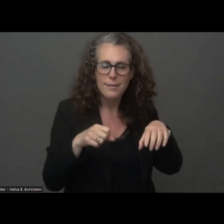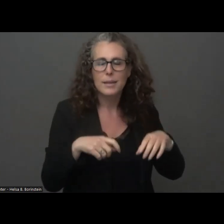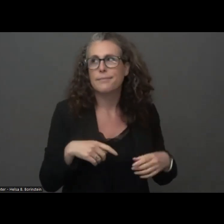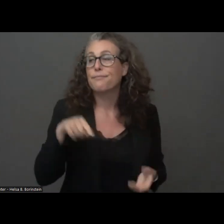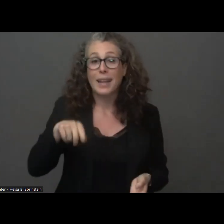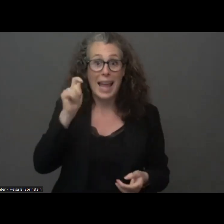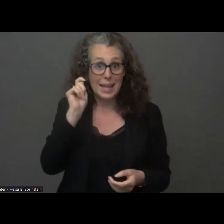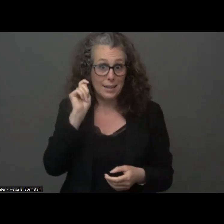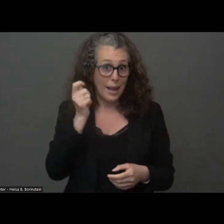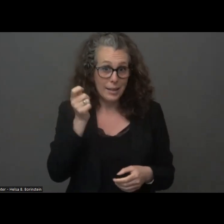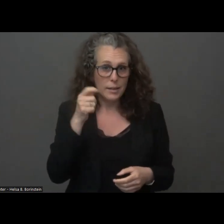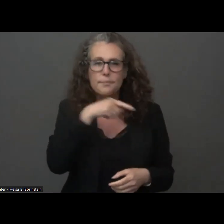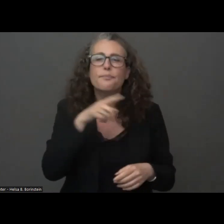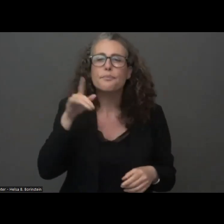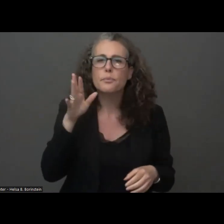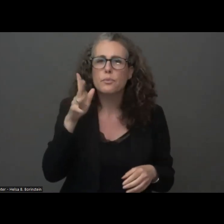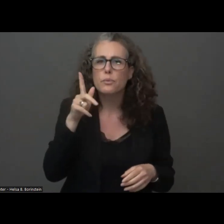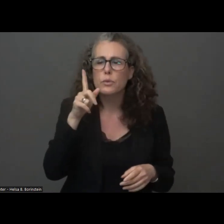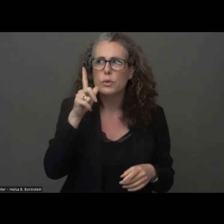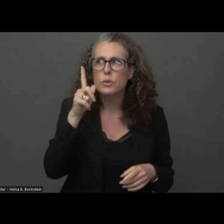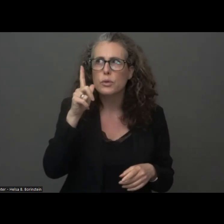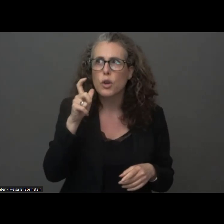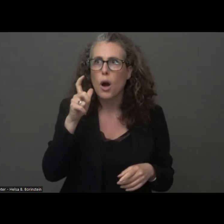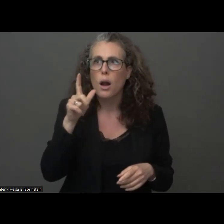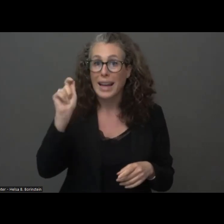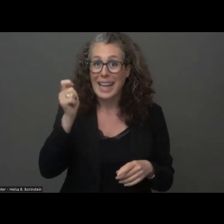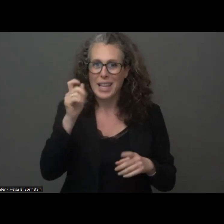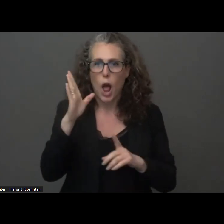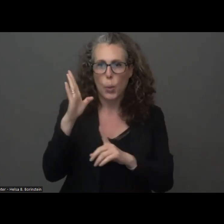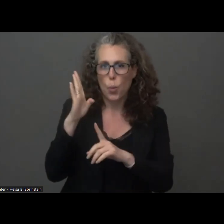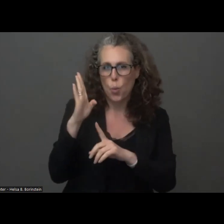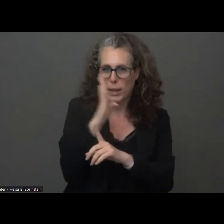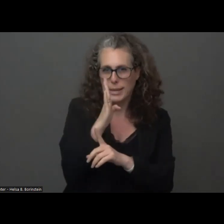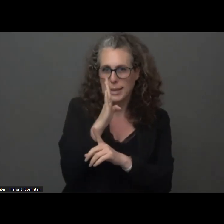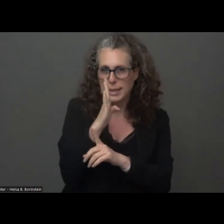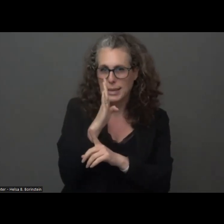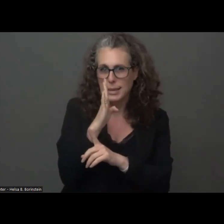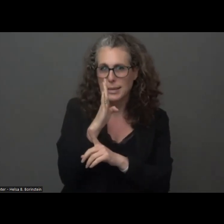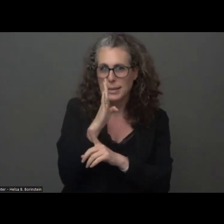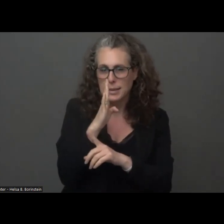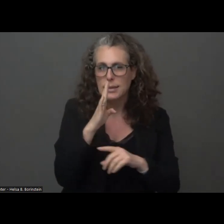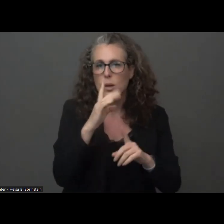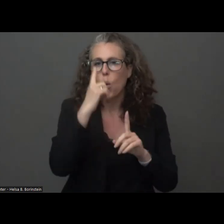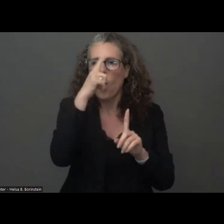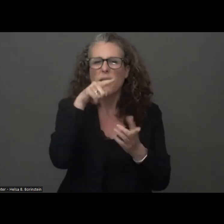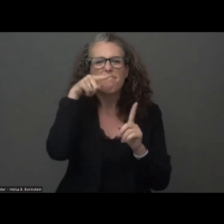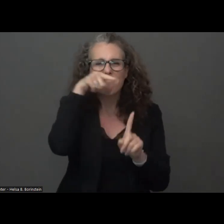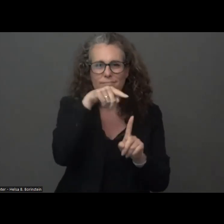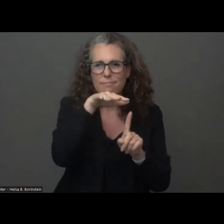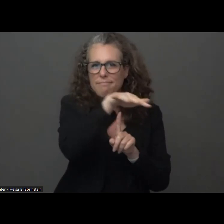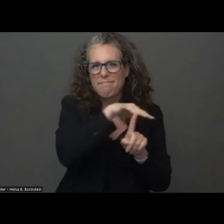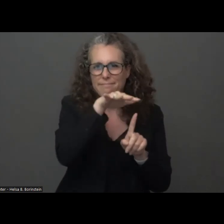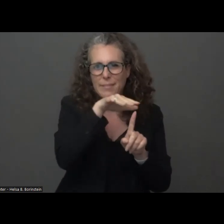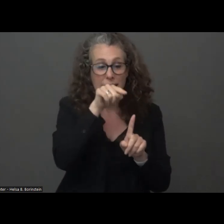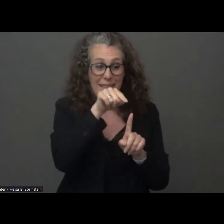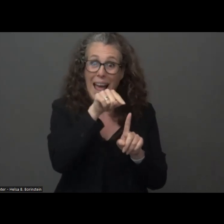we started the program on the western part of Kenya, to be particular in Kisumu. We selected Kisumu because we have one